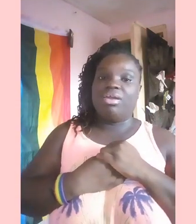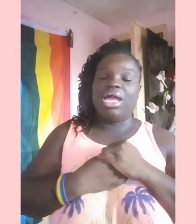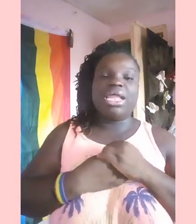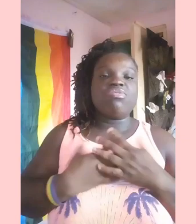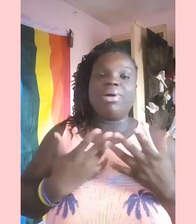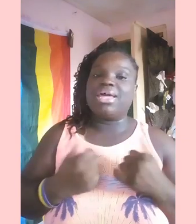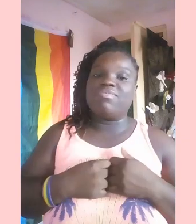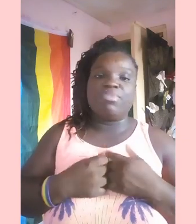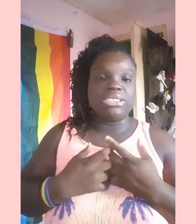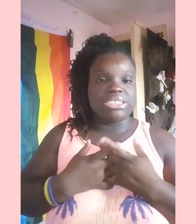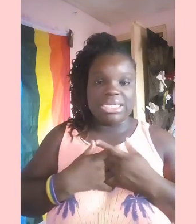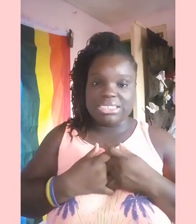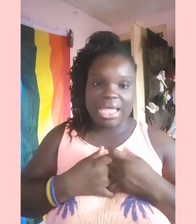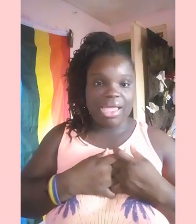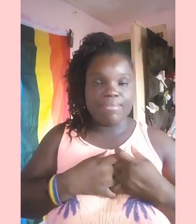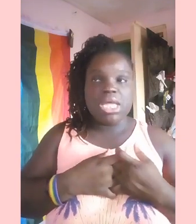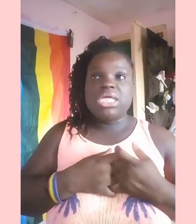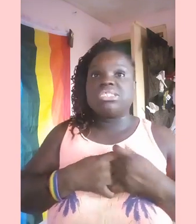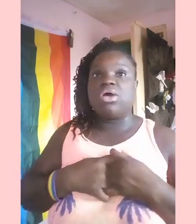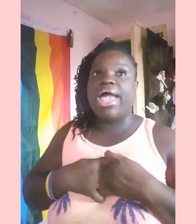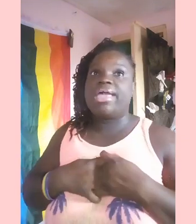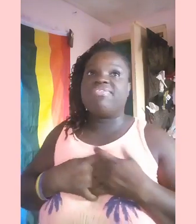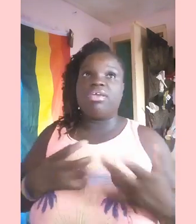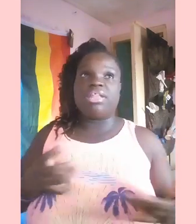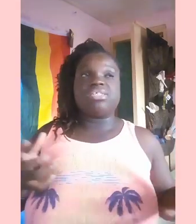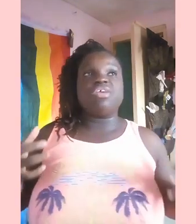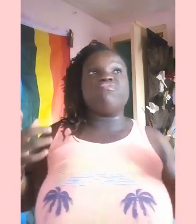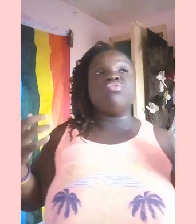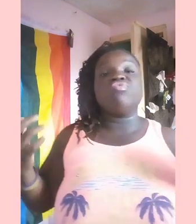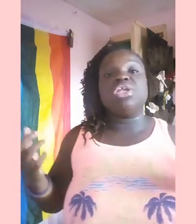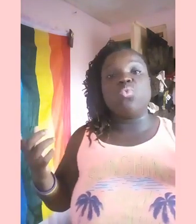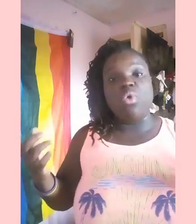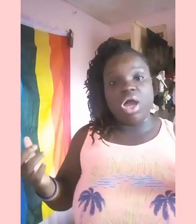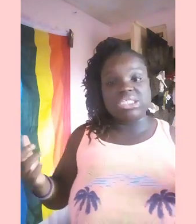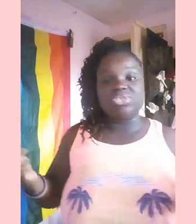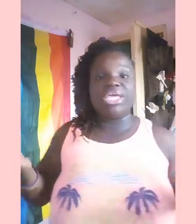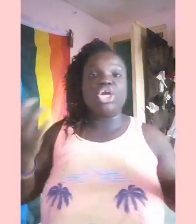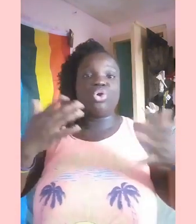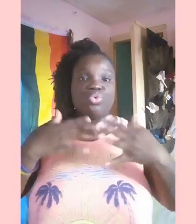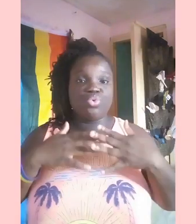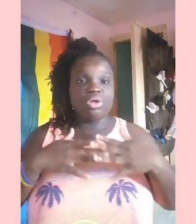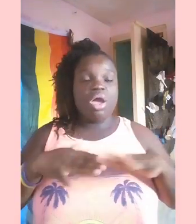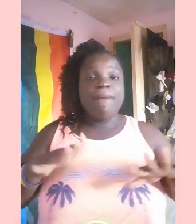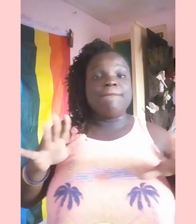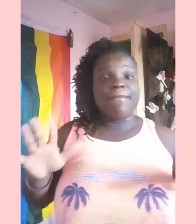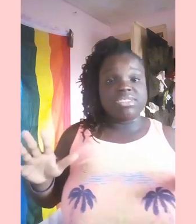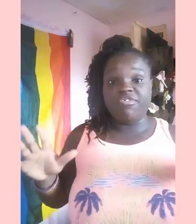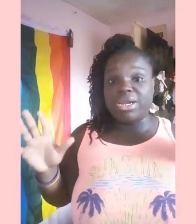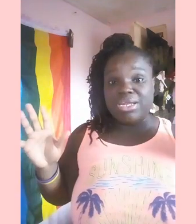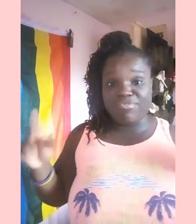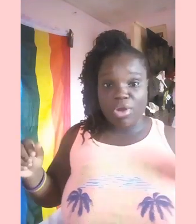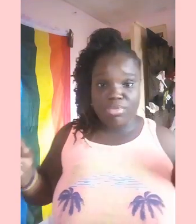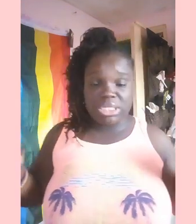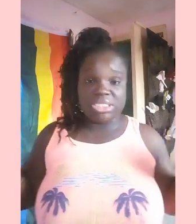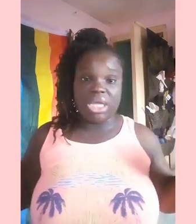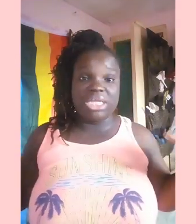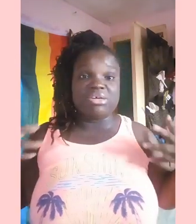and everybody have the patience and the time. So I think that if we really want to include members of our deaf community